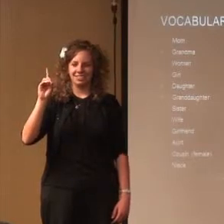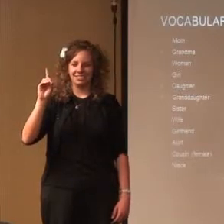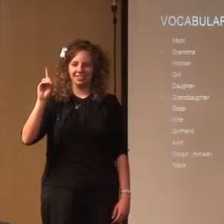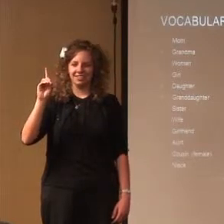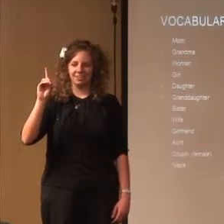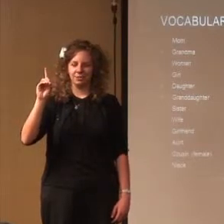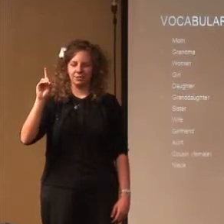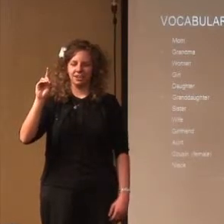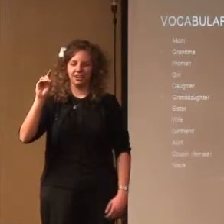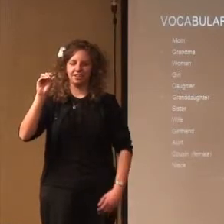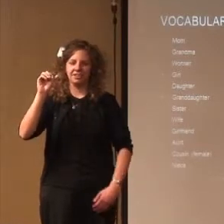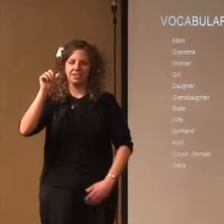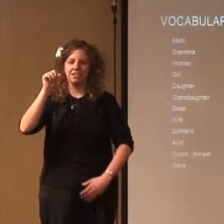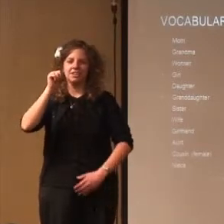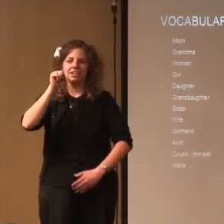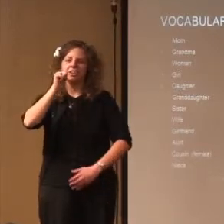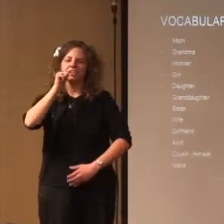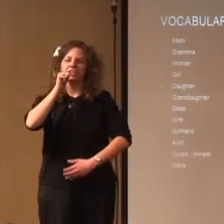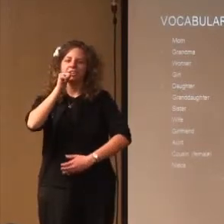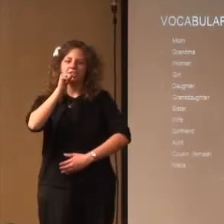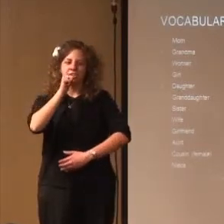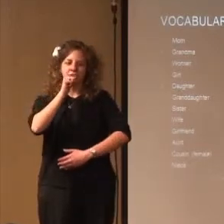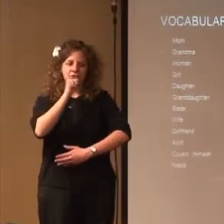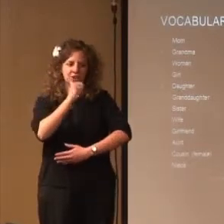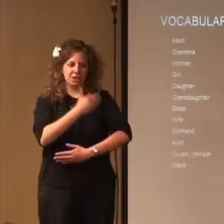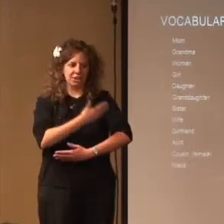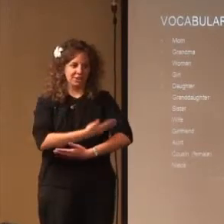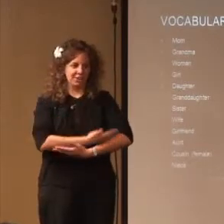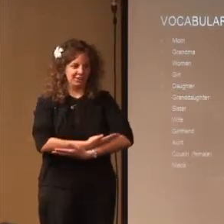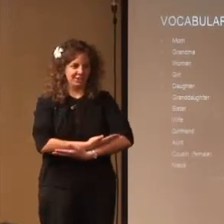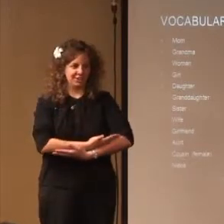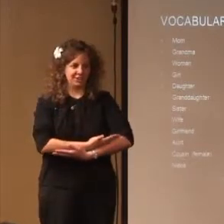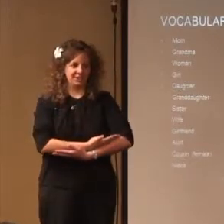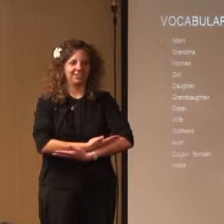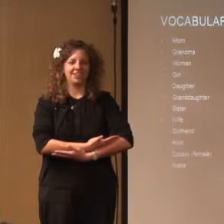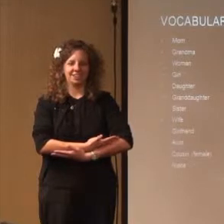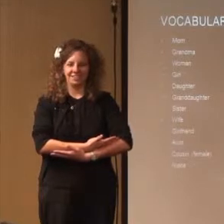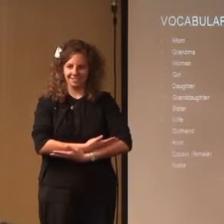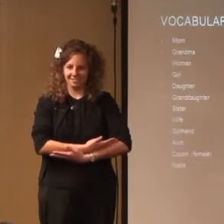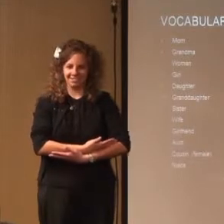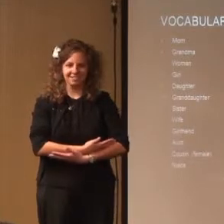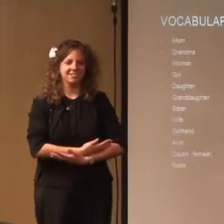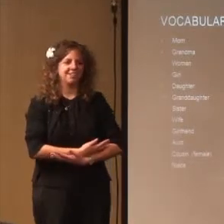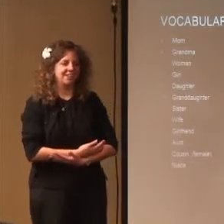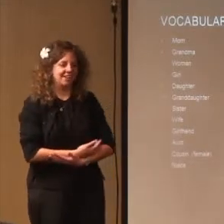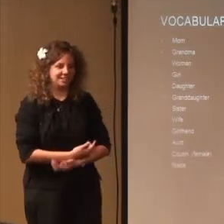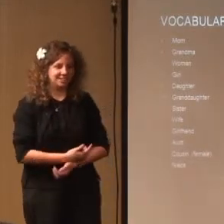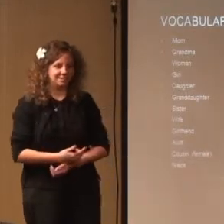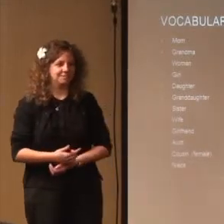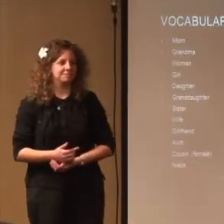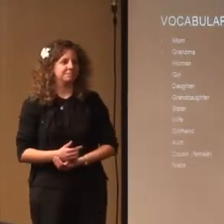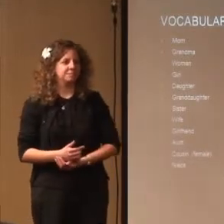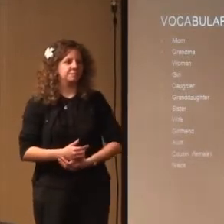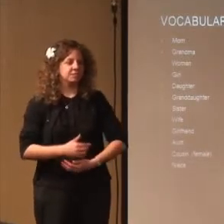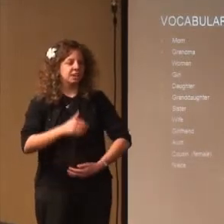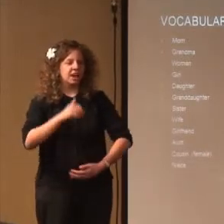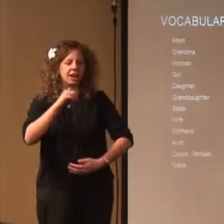D, grand, daughter. Okay. Is it in your hand or in your